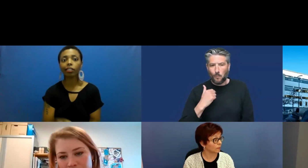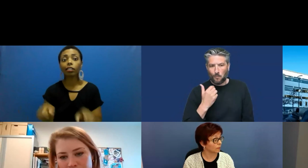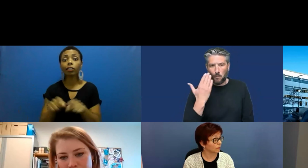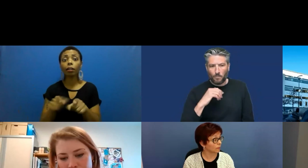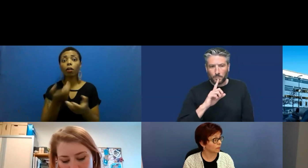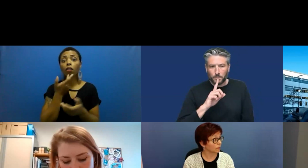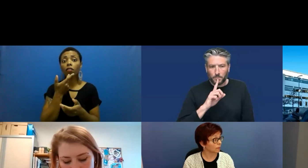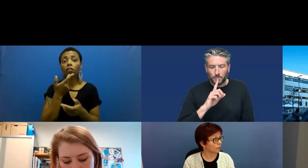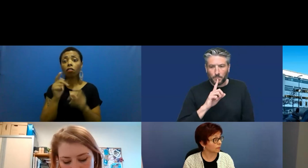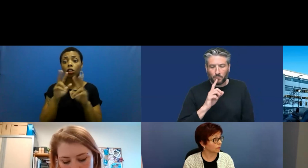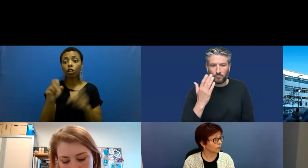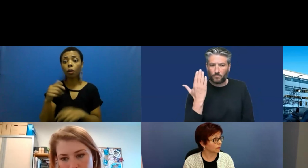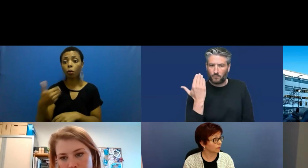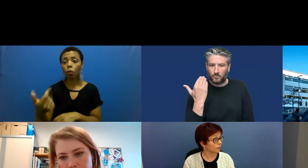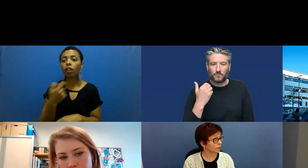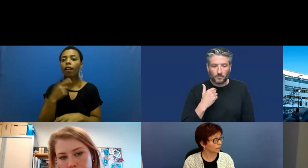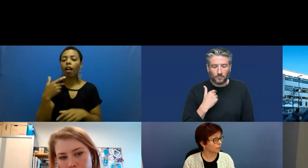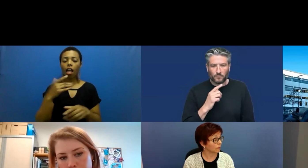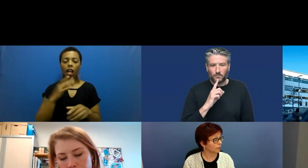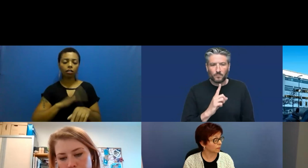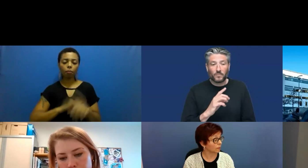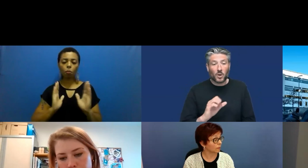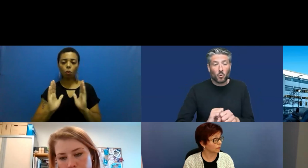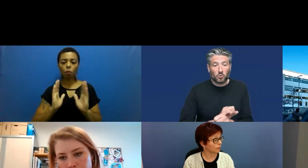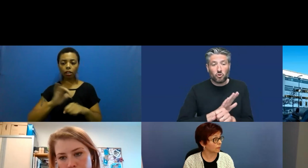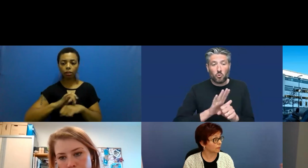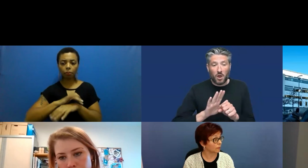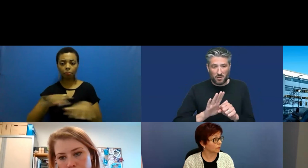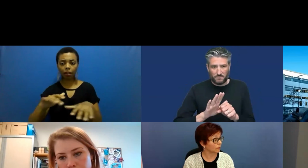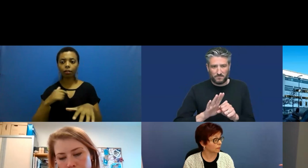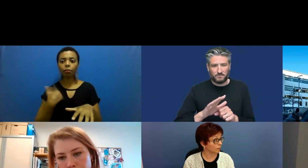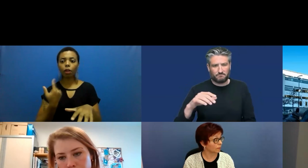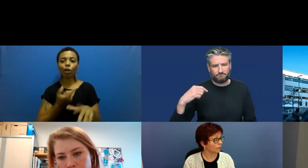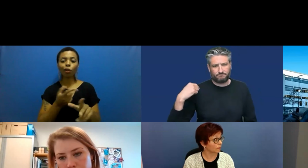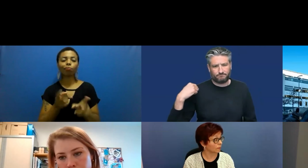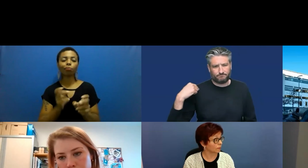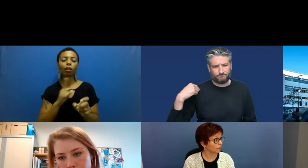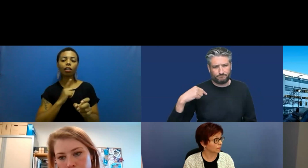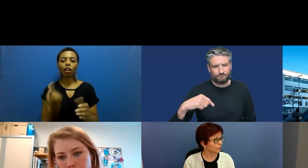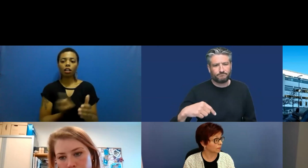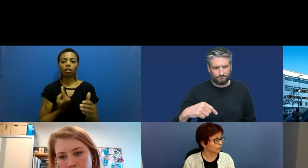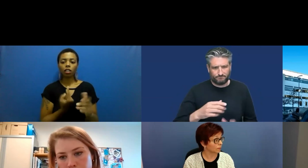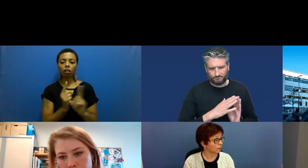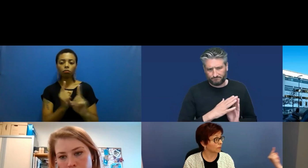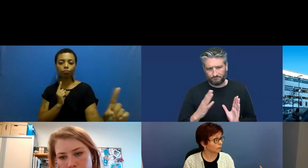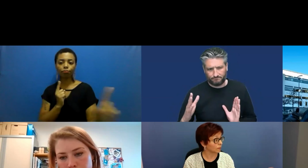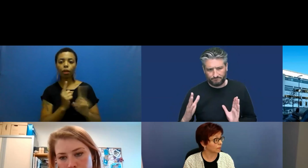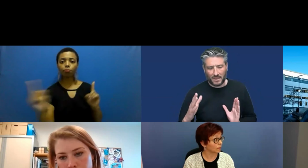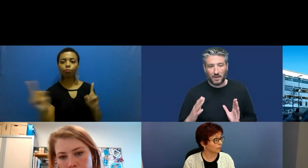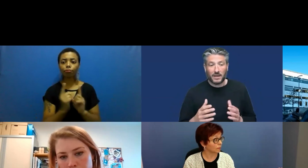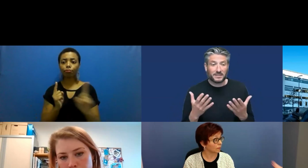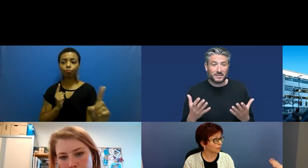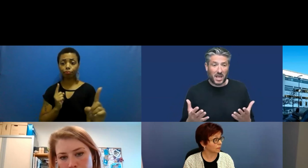that during the pandemic, social distancing is something that we all